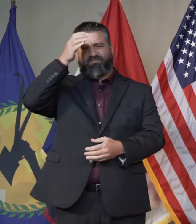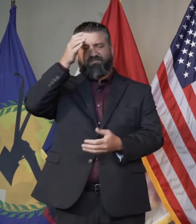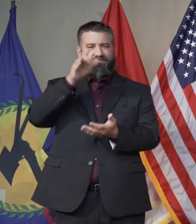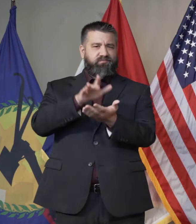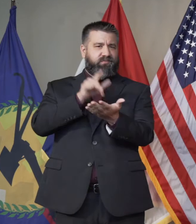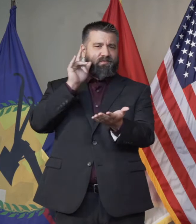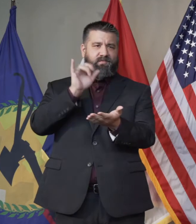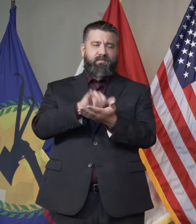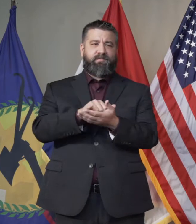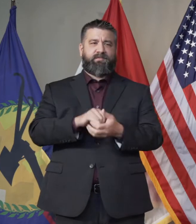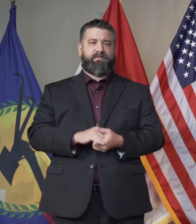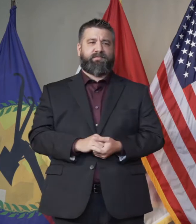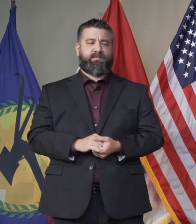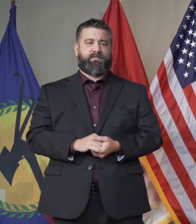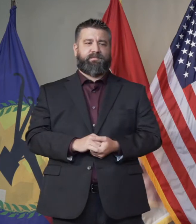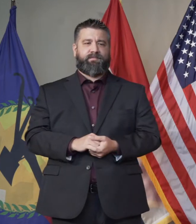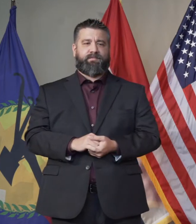practice.